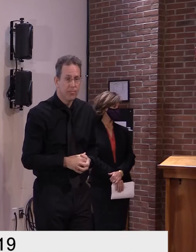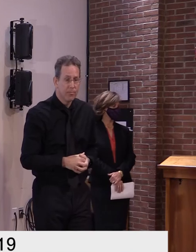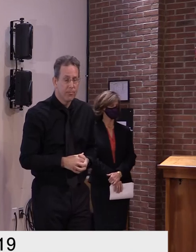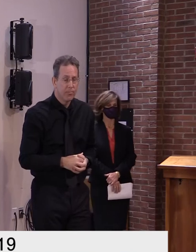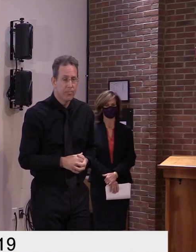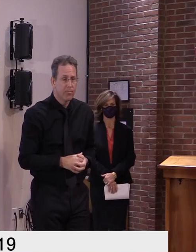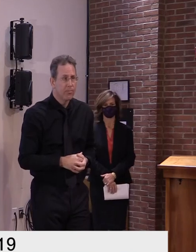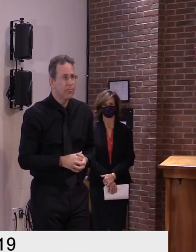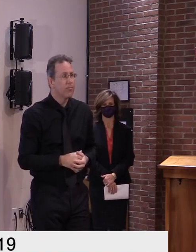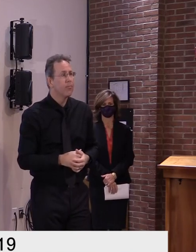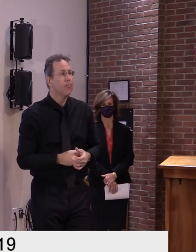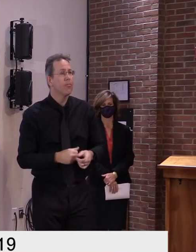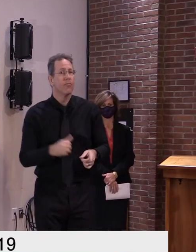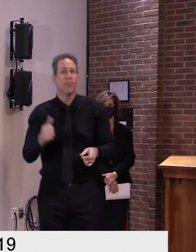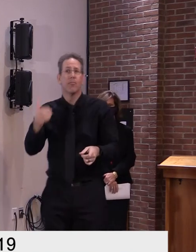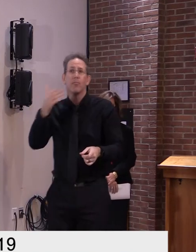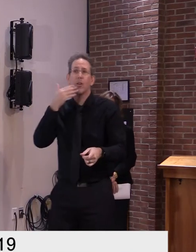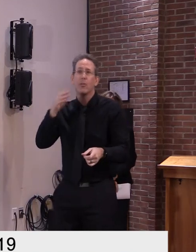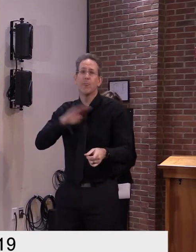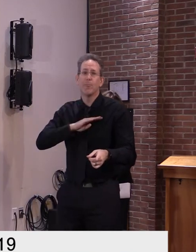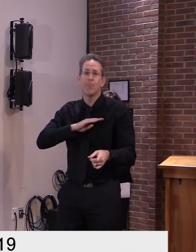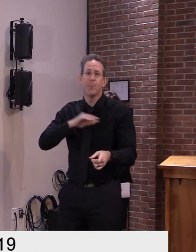Okay, thank you very much. That